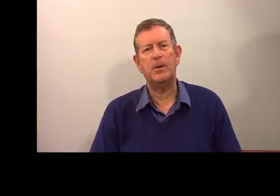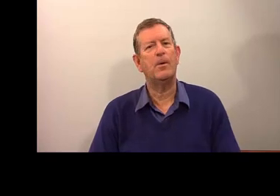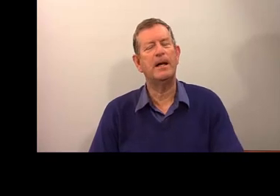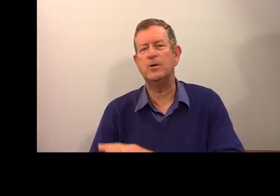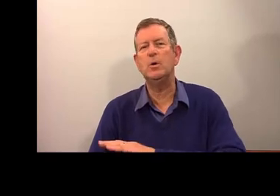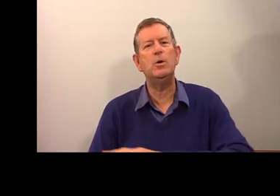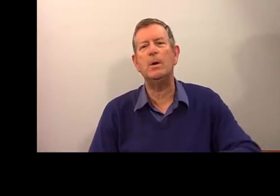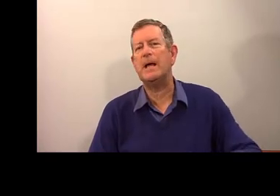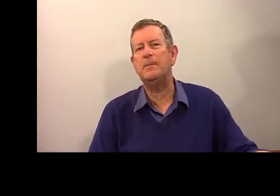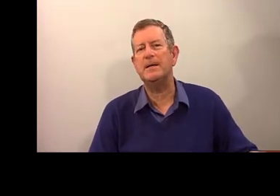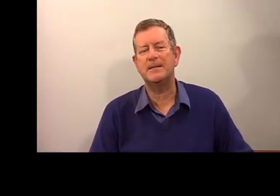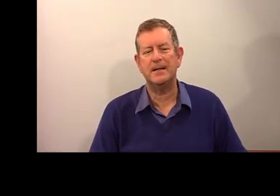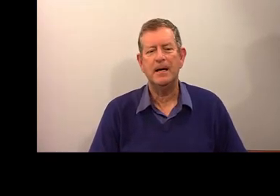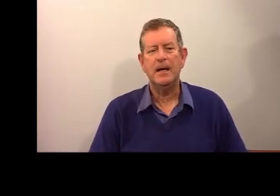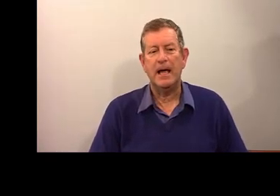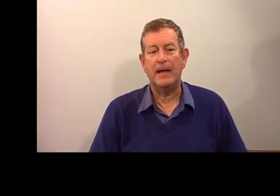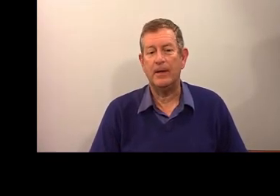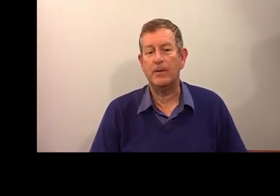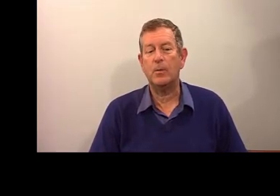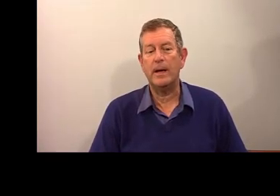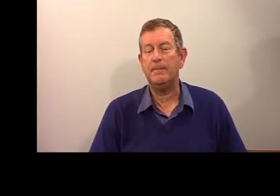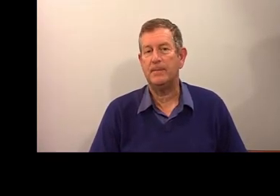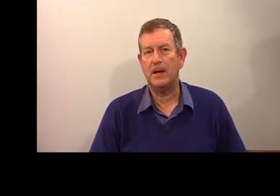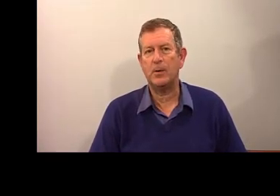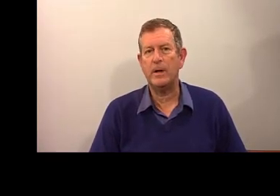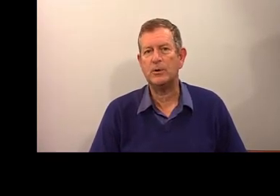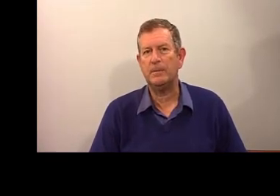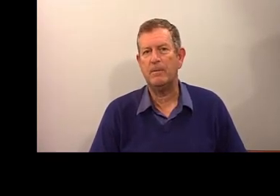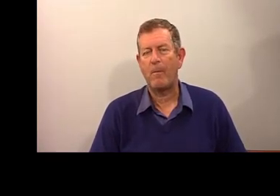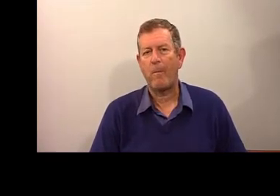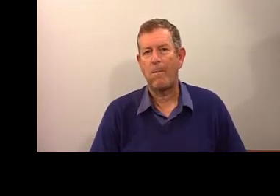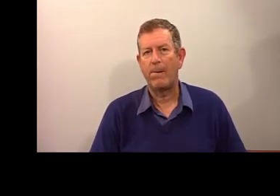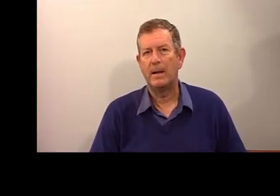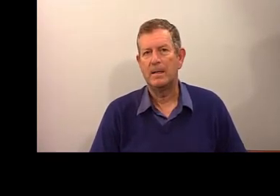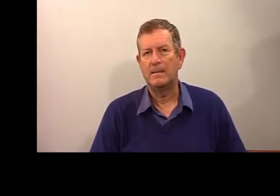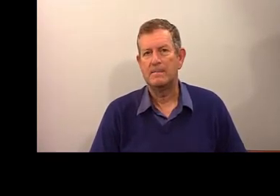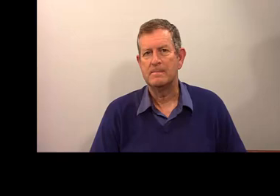Very simply, right. Do you like pizza? And the other way, the other question?